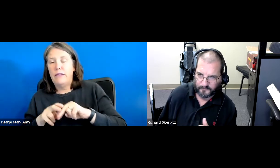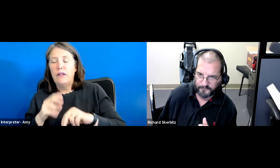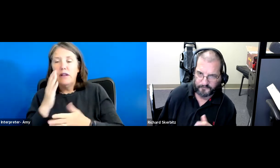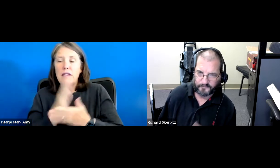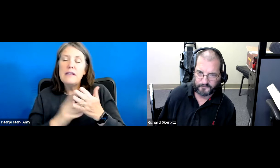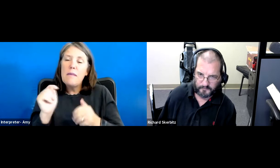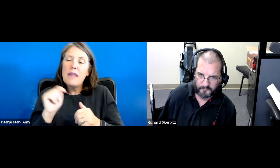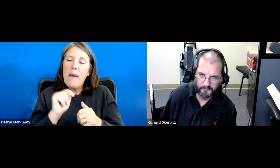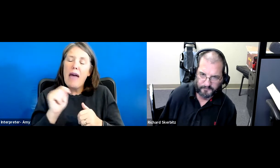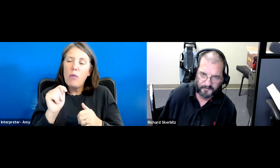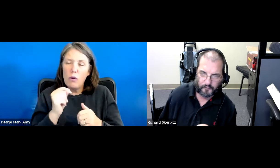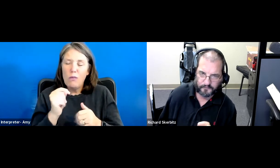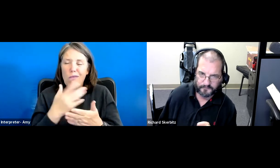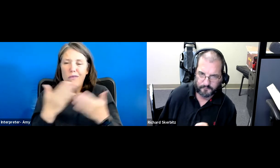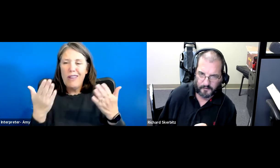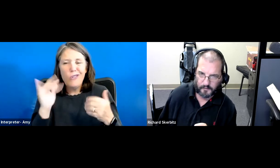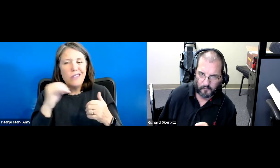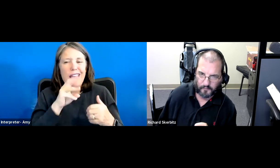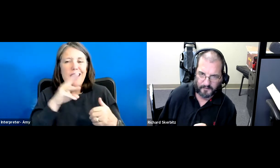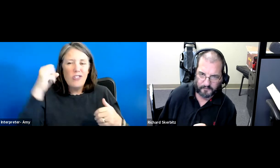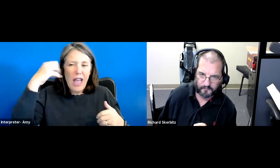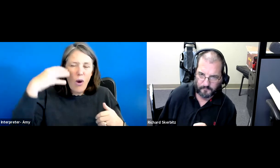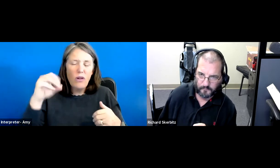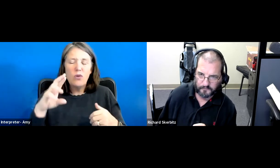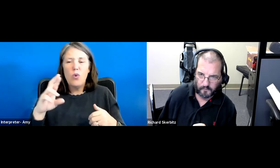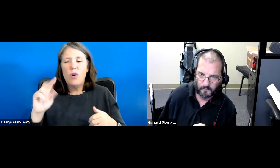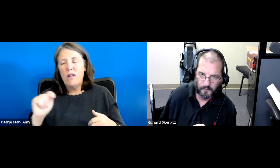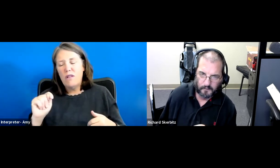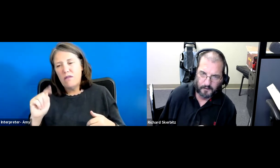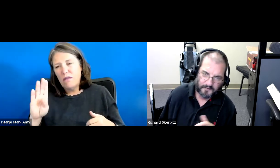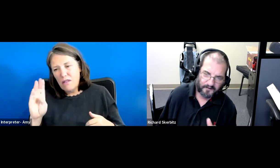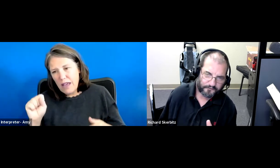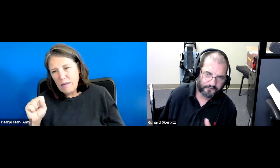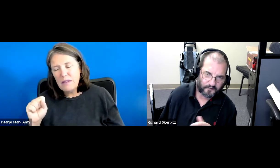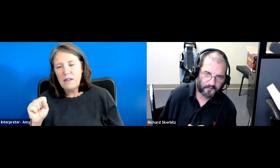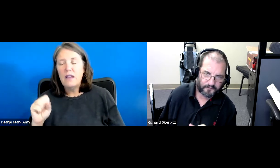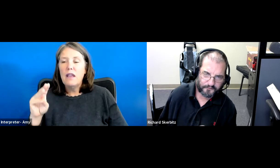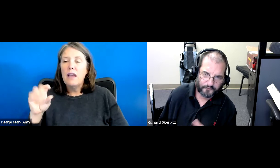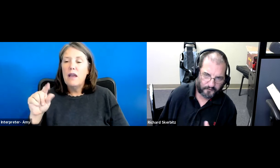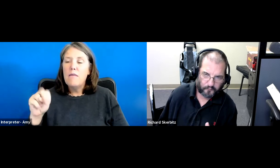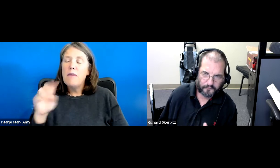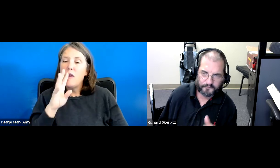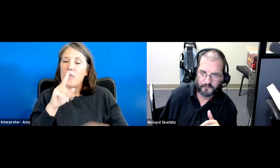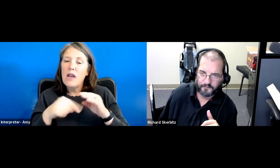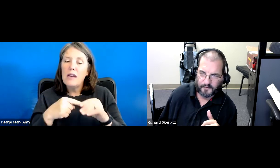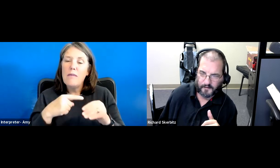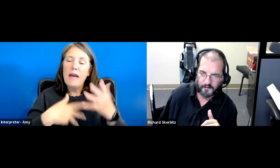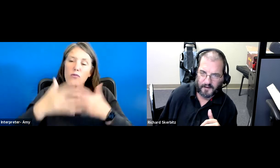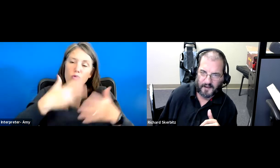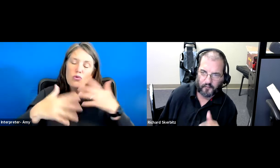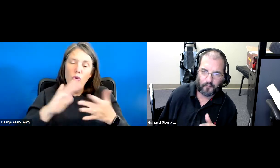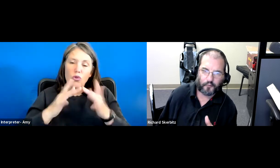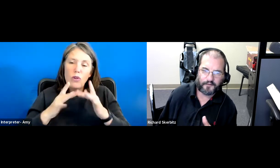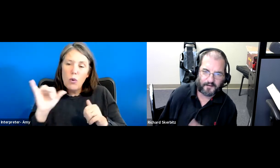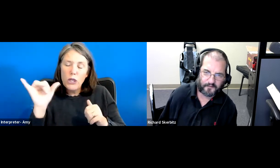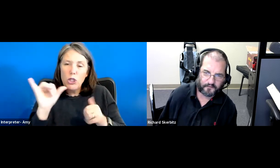of the bathroom features, such as the showers or bathtubs. So Megan also talked about the social networks and